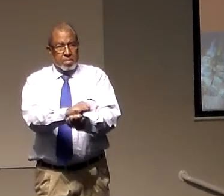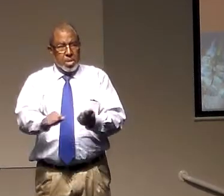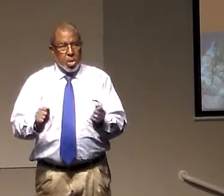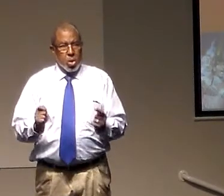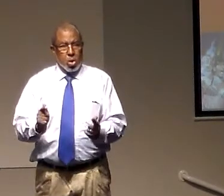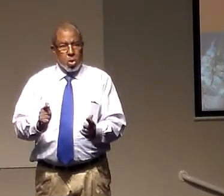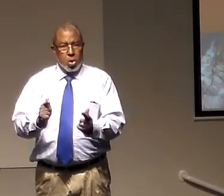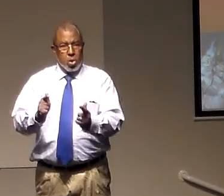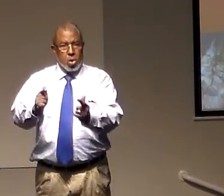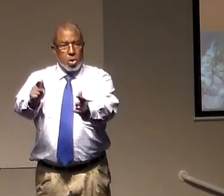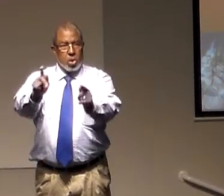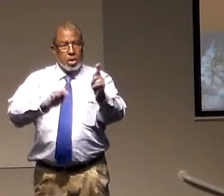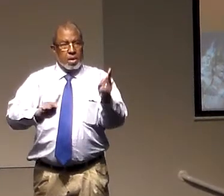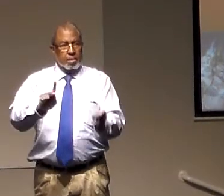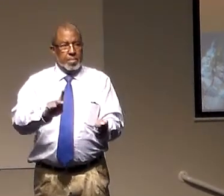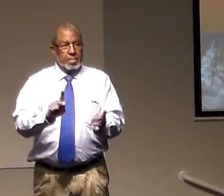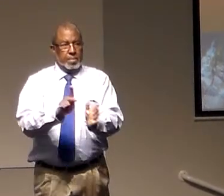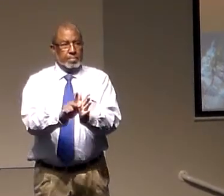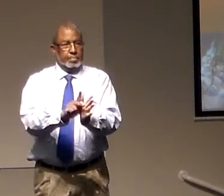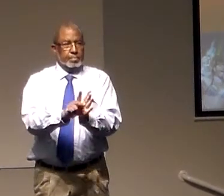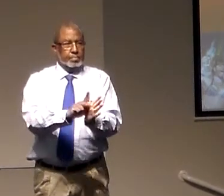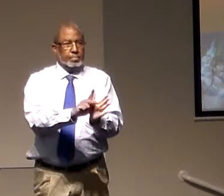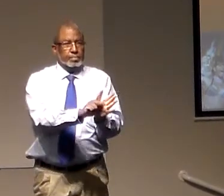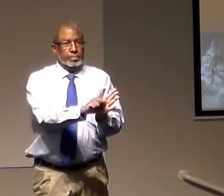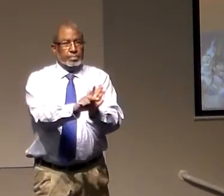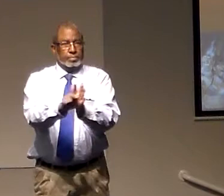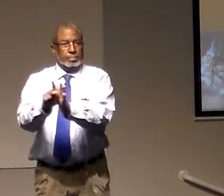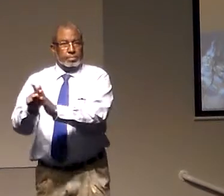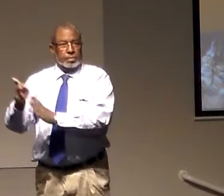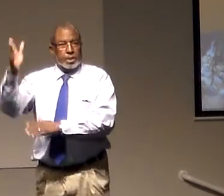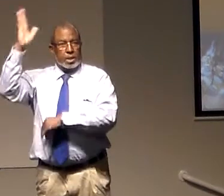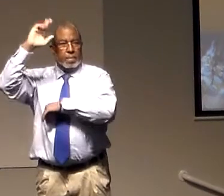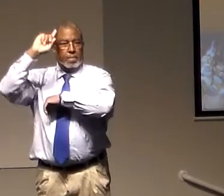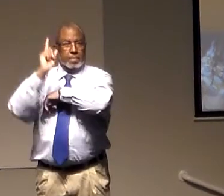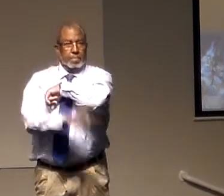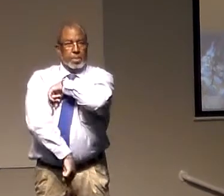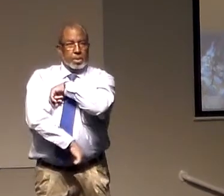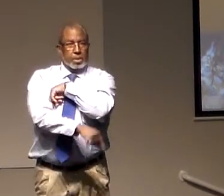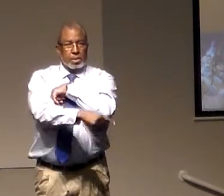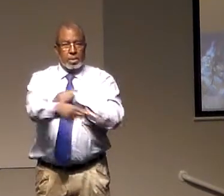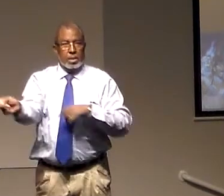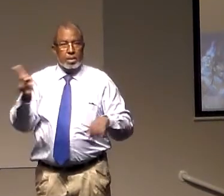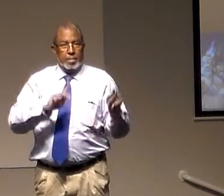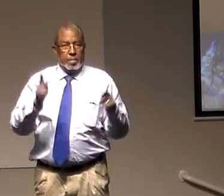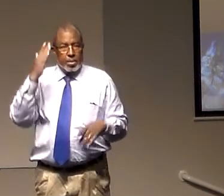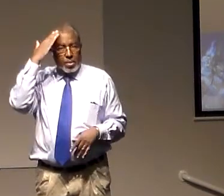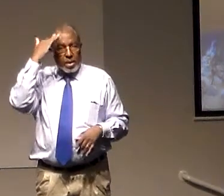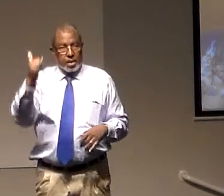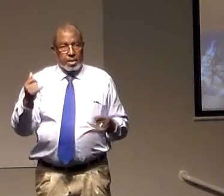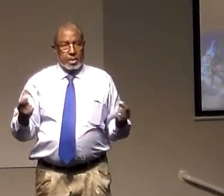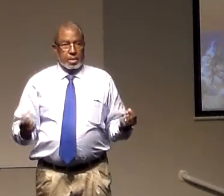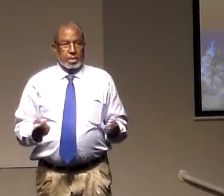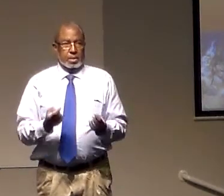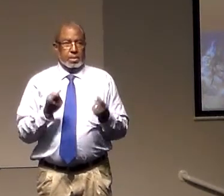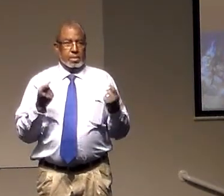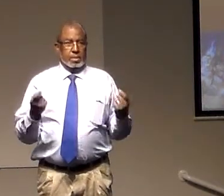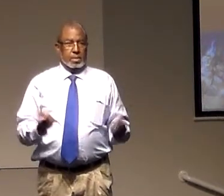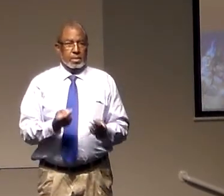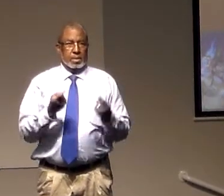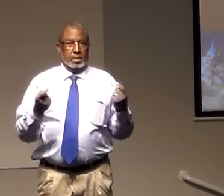chewing everything up. All the people were killed. God punished that city because